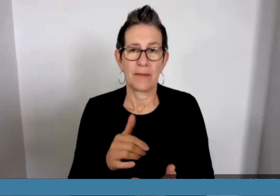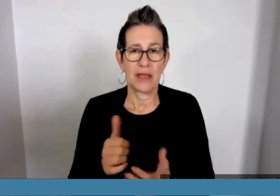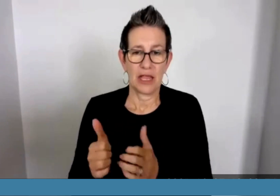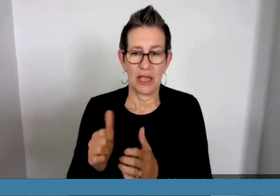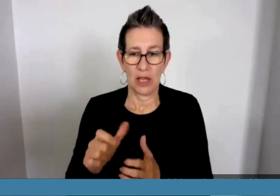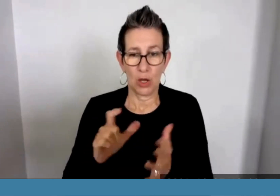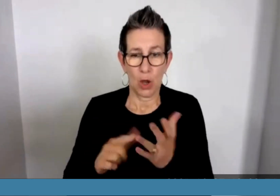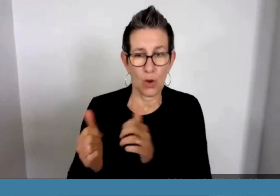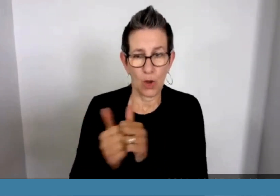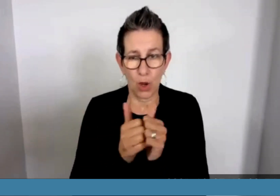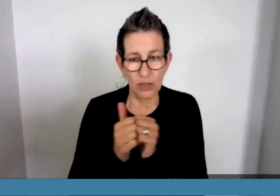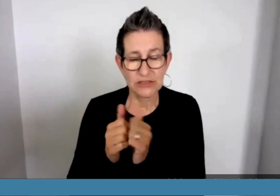whether that's as